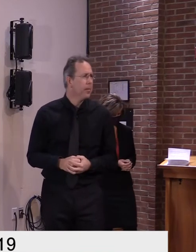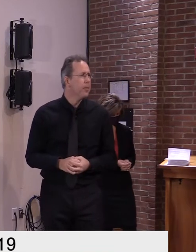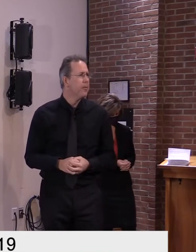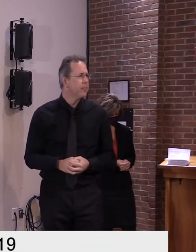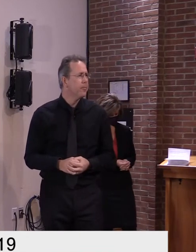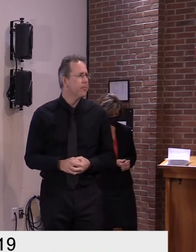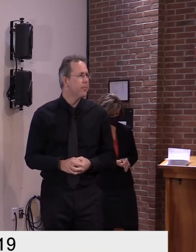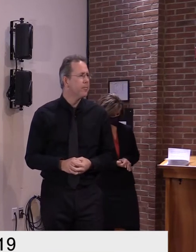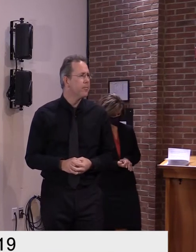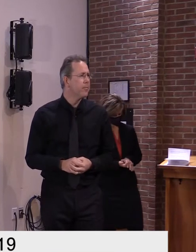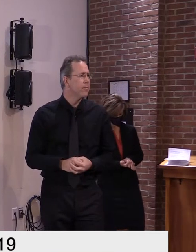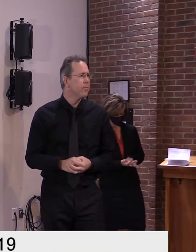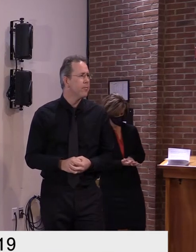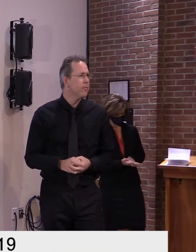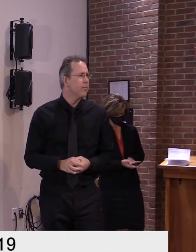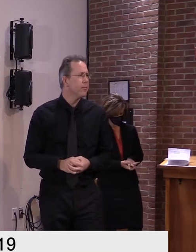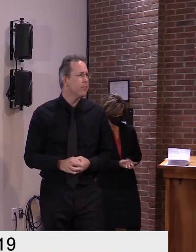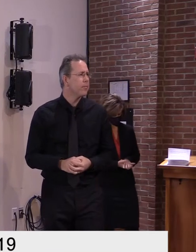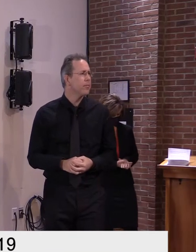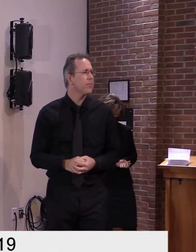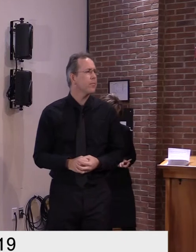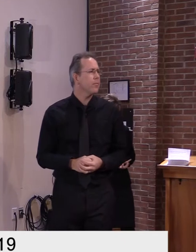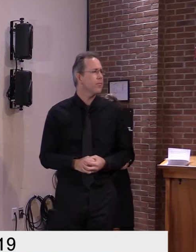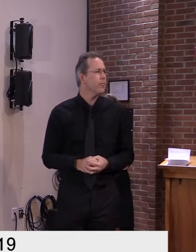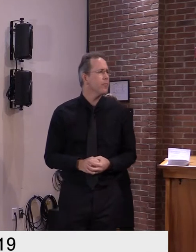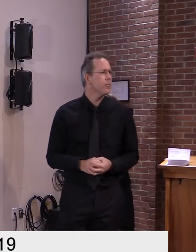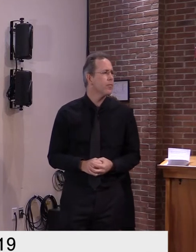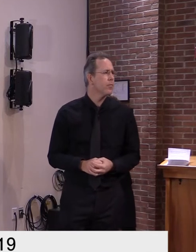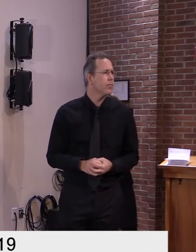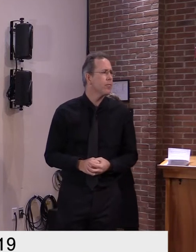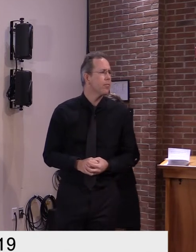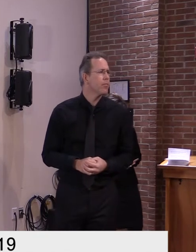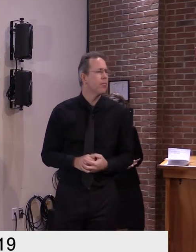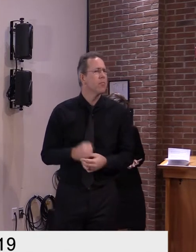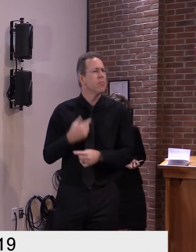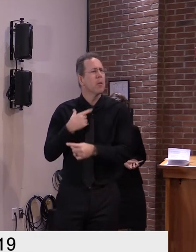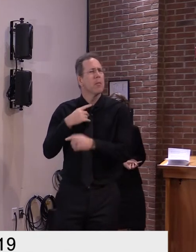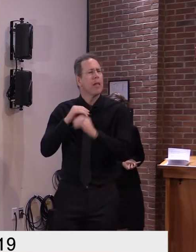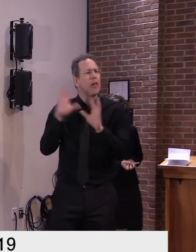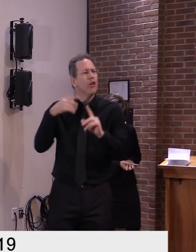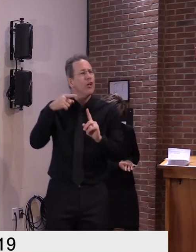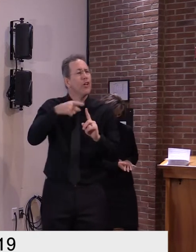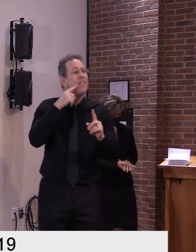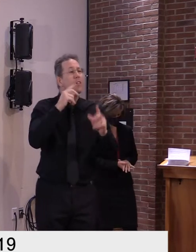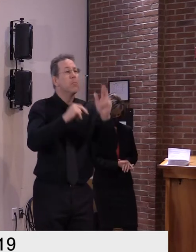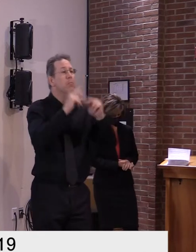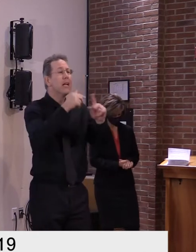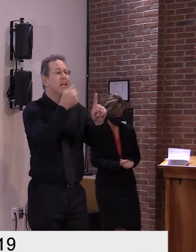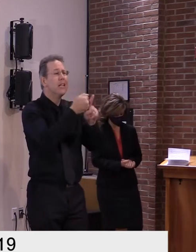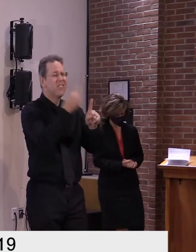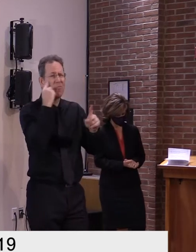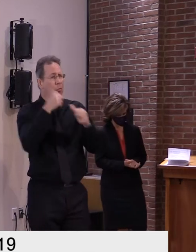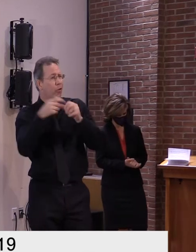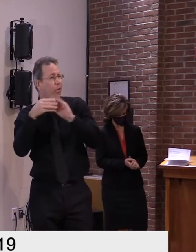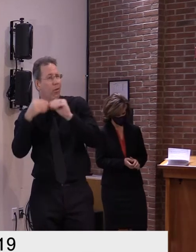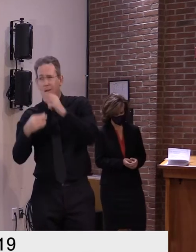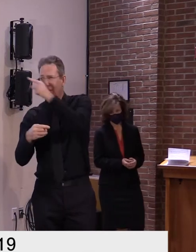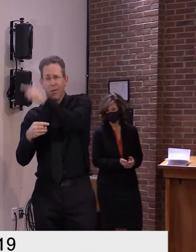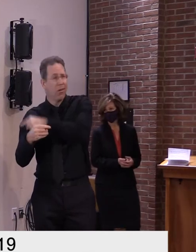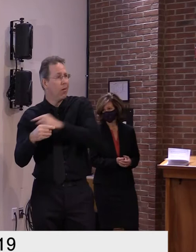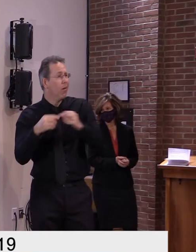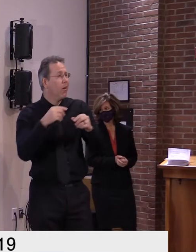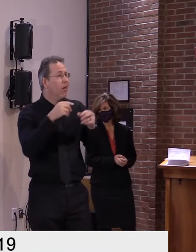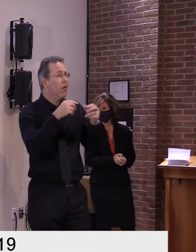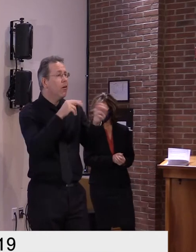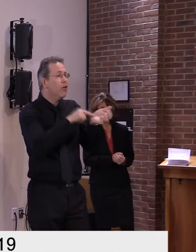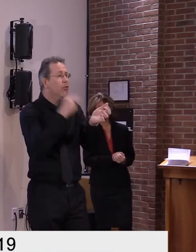prioritized any more than the same type of facility that isn't seeing an outbreak? Yeah, they're in the 37 for the